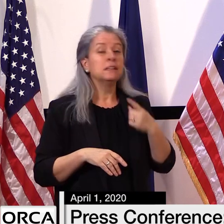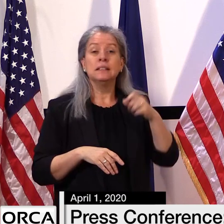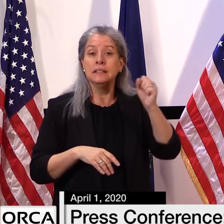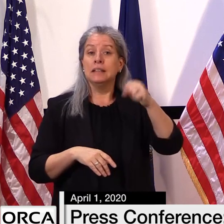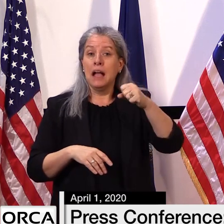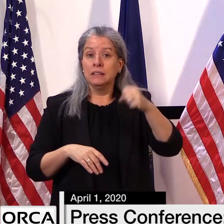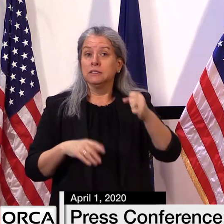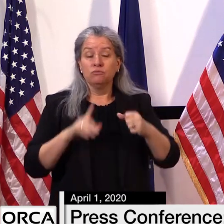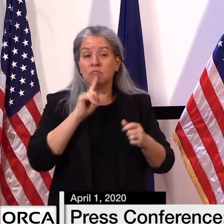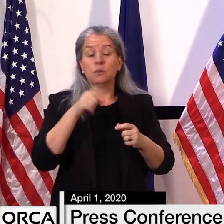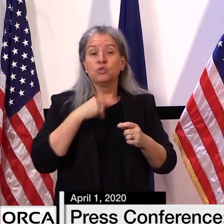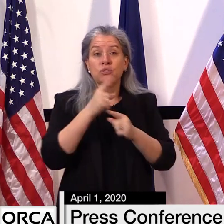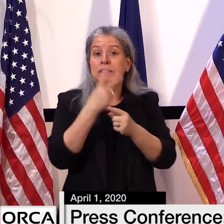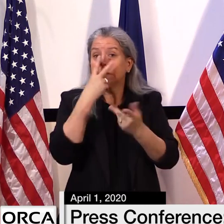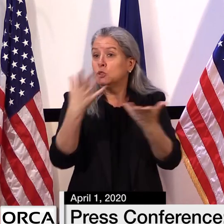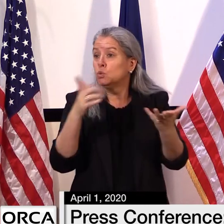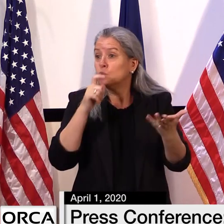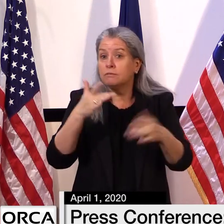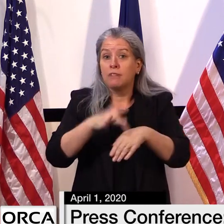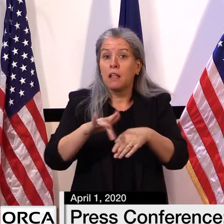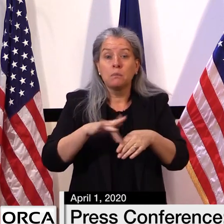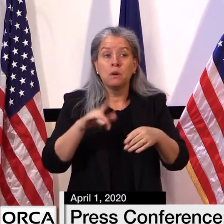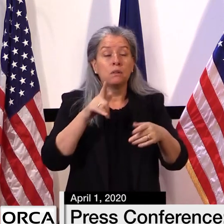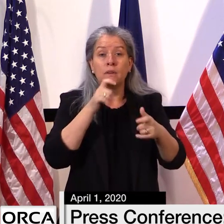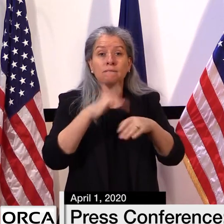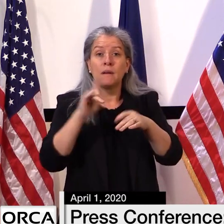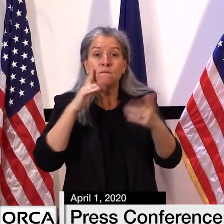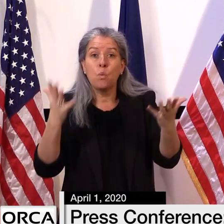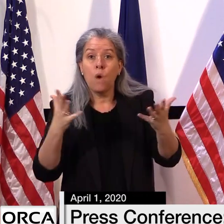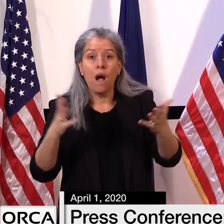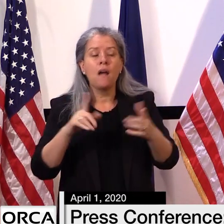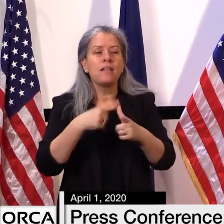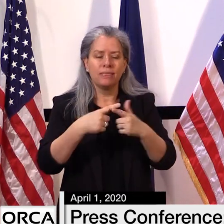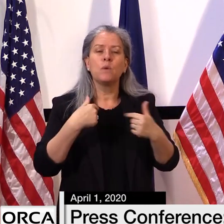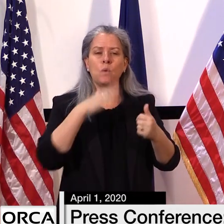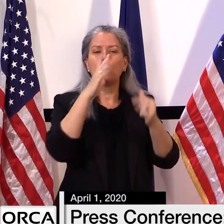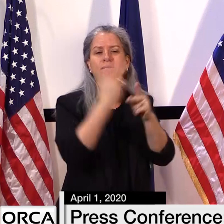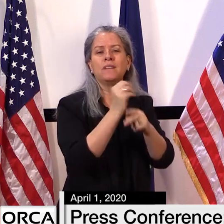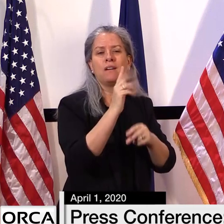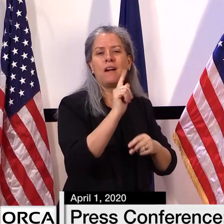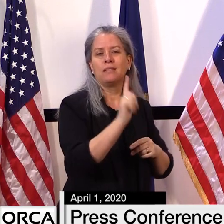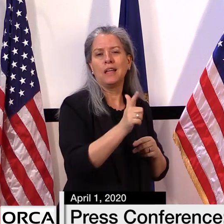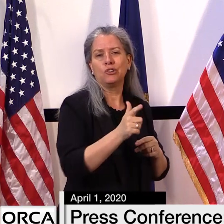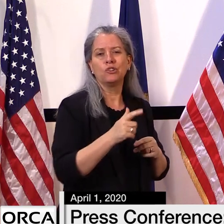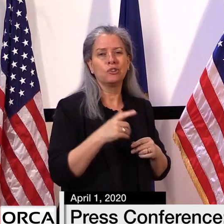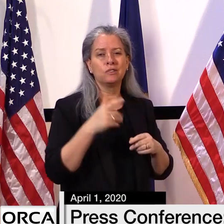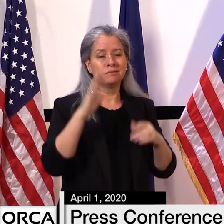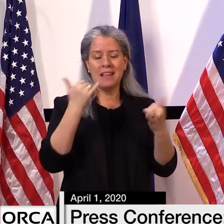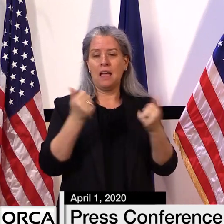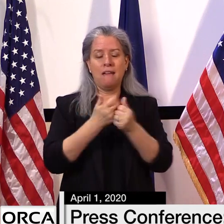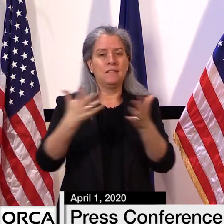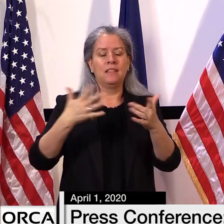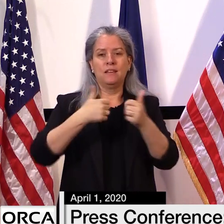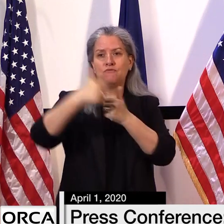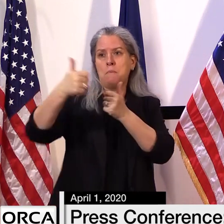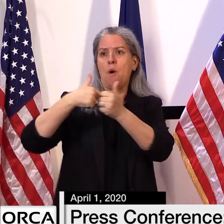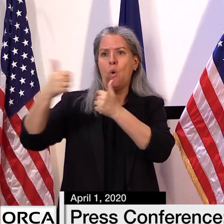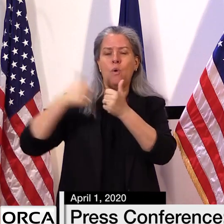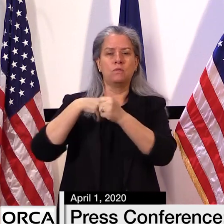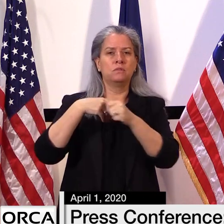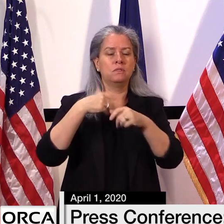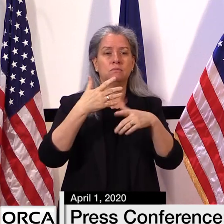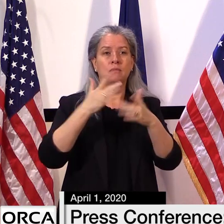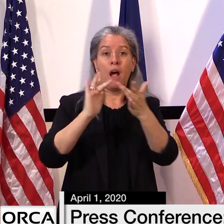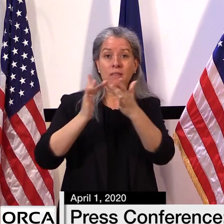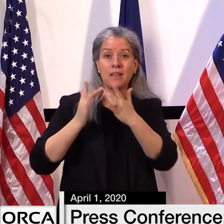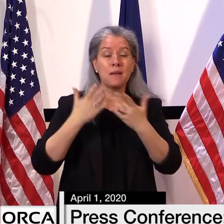see who's available for what, and we'll point them in the right direction. We're doing a lot of things online at this point, so